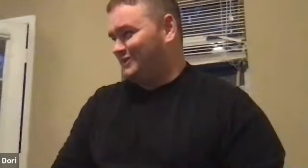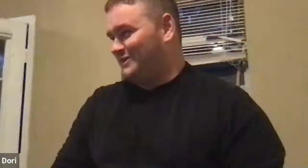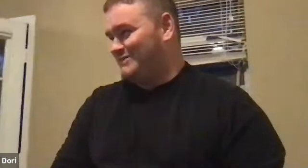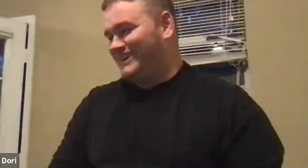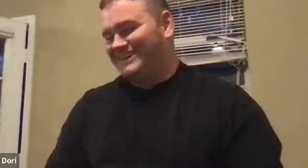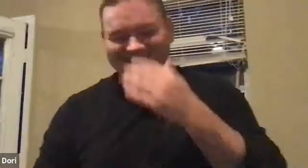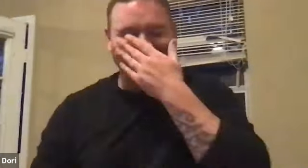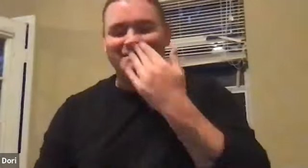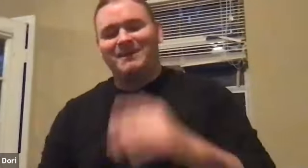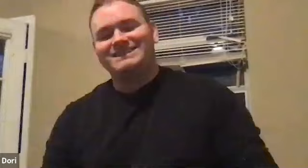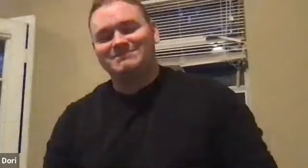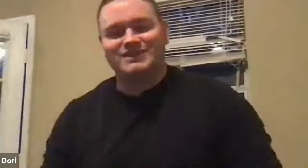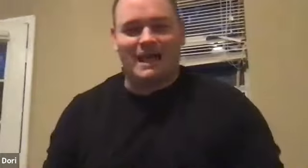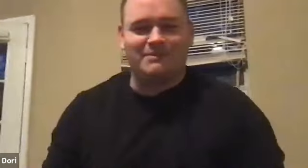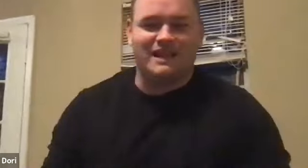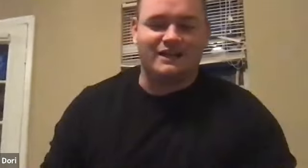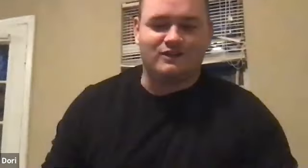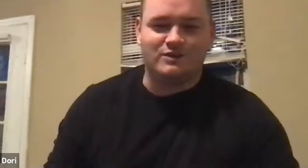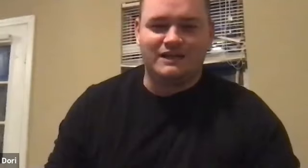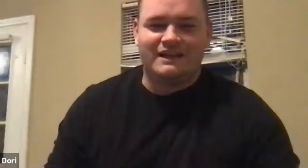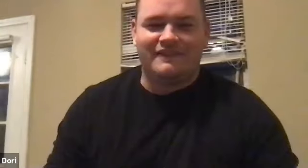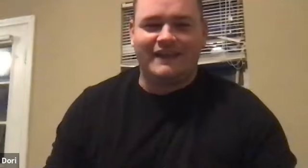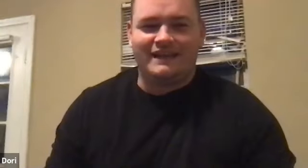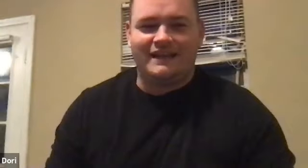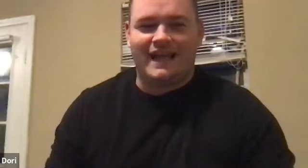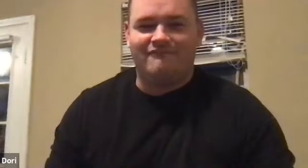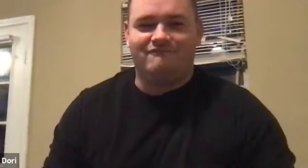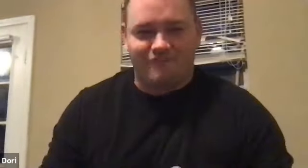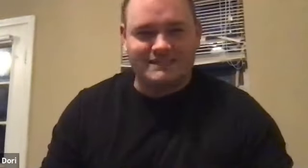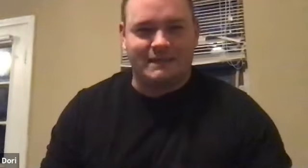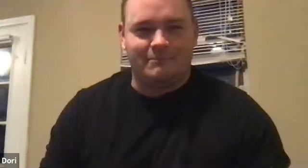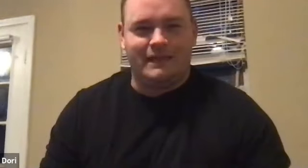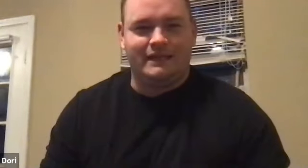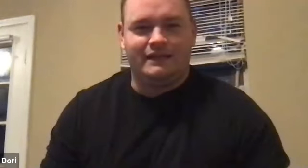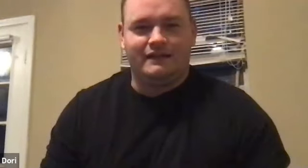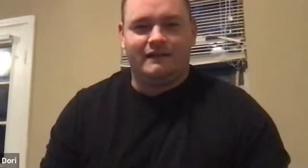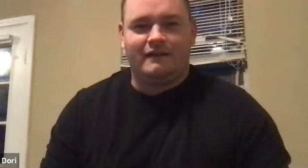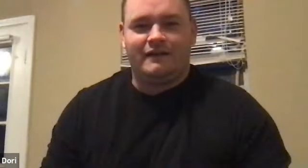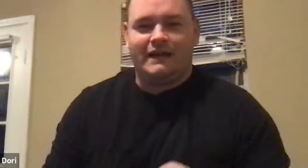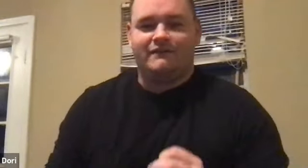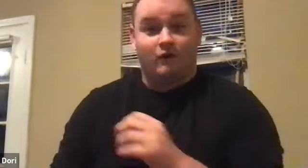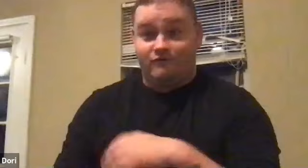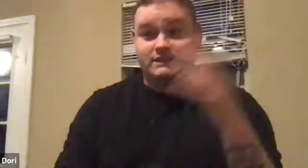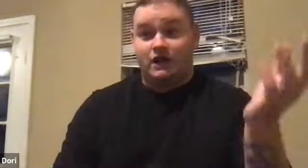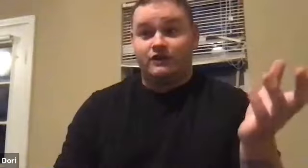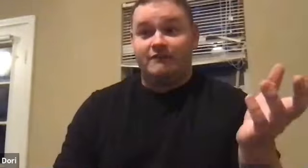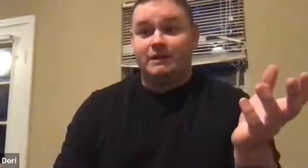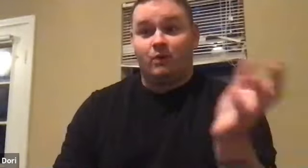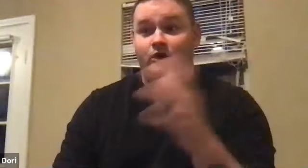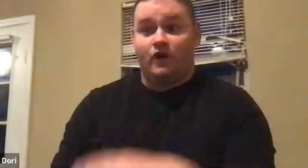Doing, but especially in the apostolic group, they like have fussed at me if or fuss the other deaf people or other